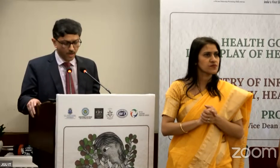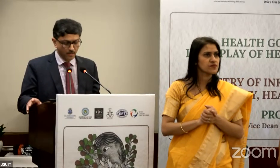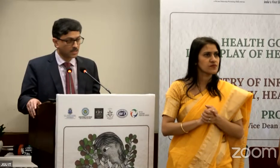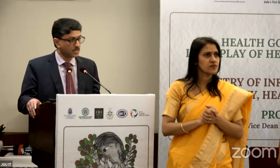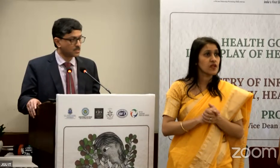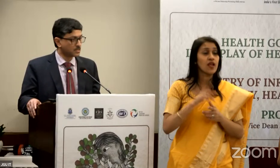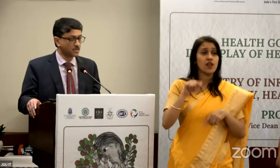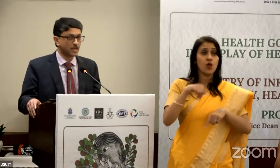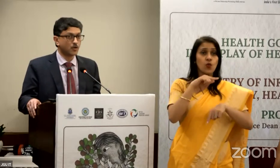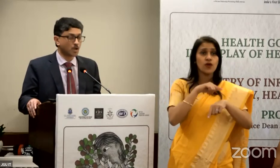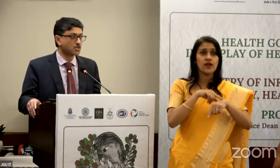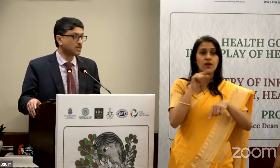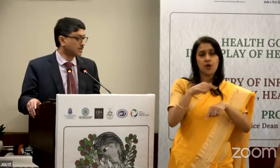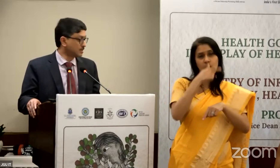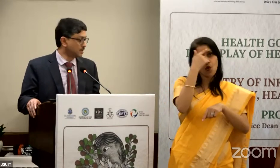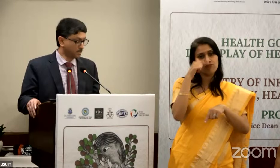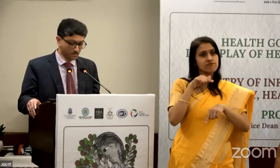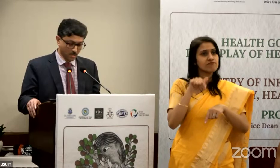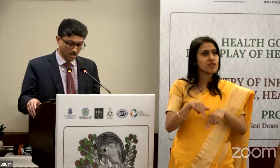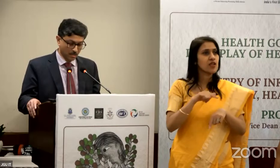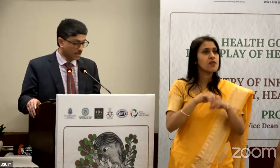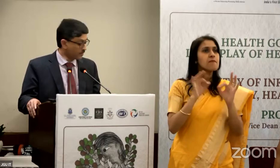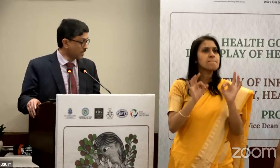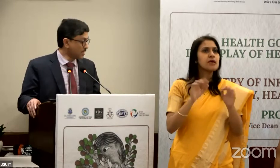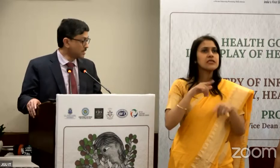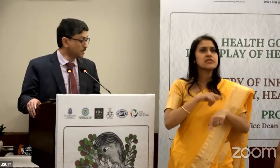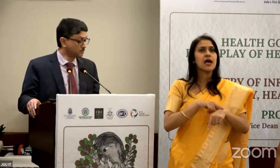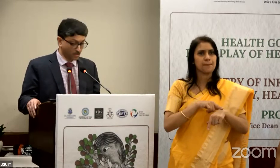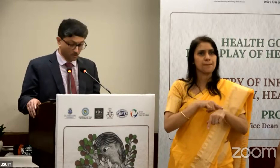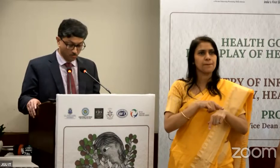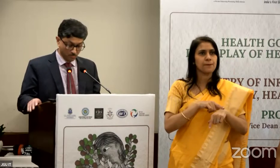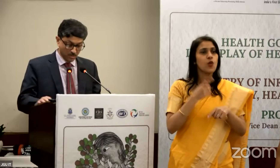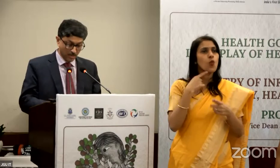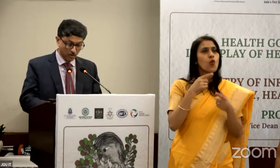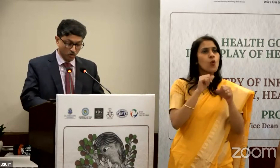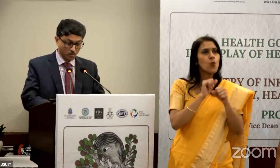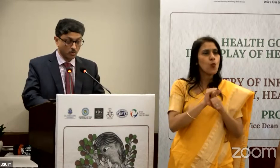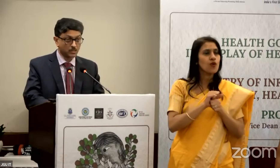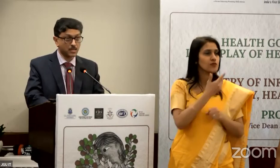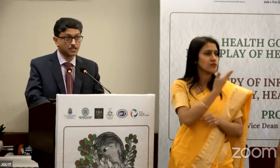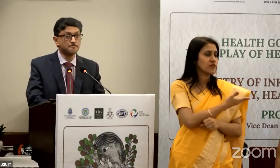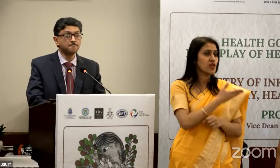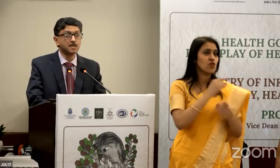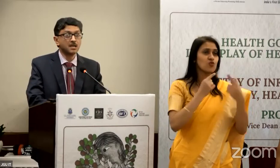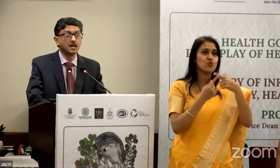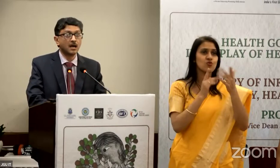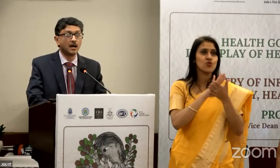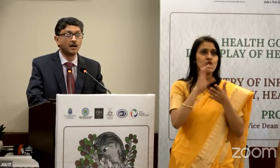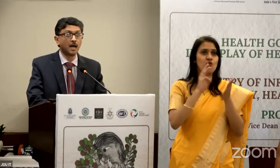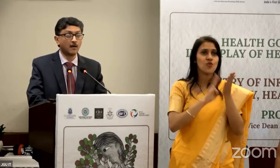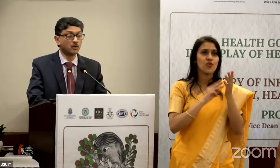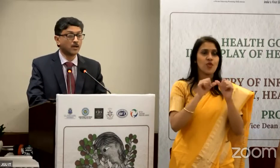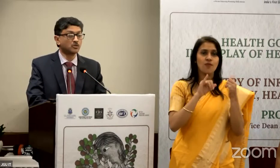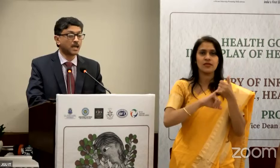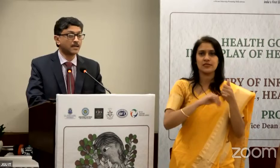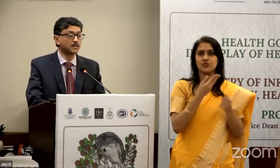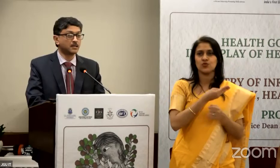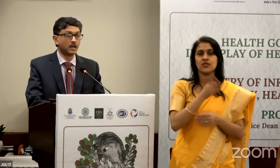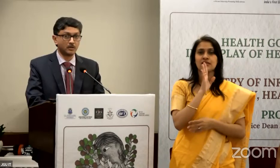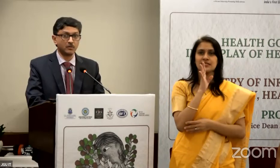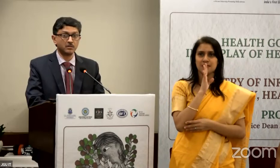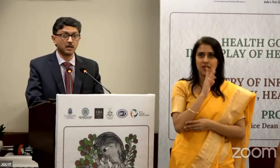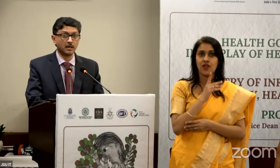that is why I think it is a great occasion, I think, that we're getting, Chantal Thomas for this lecture. I would like to